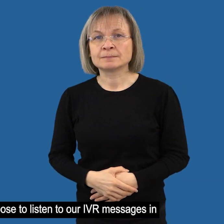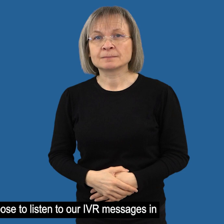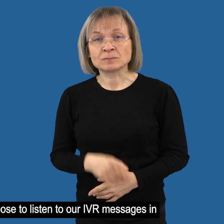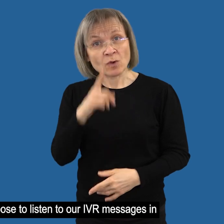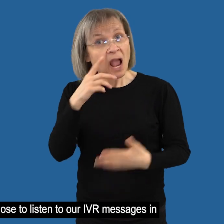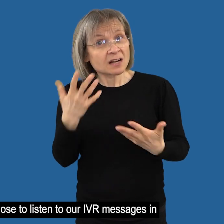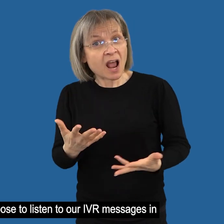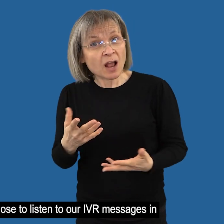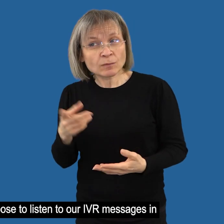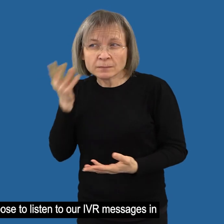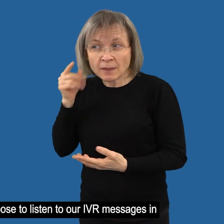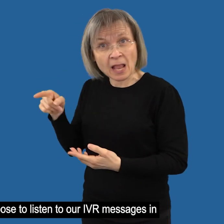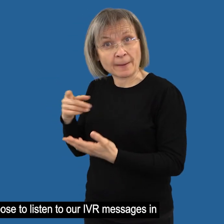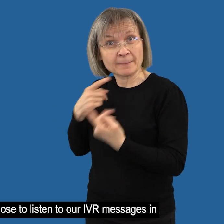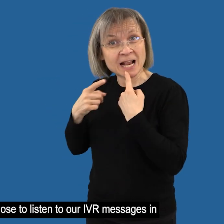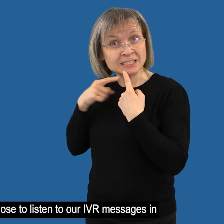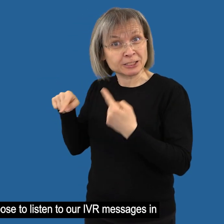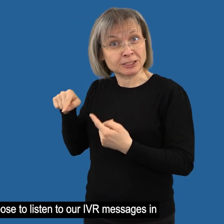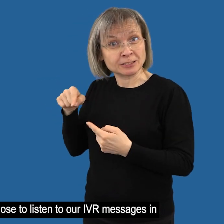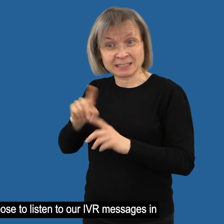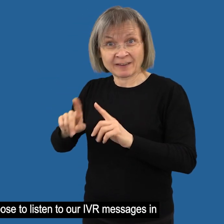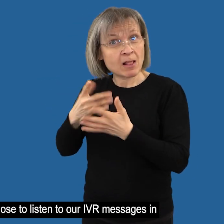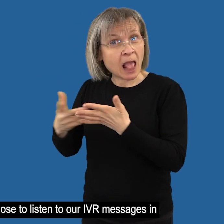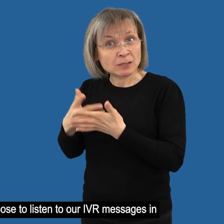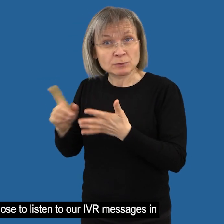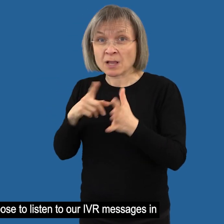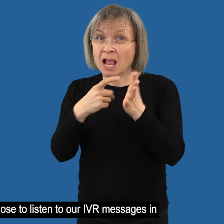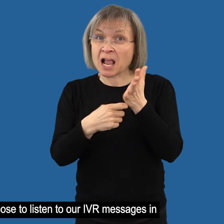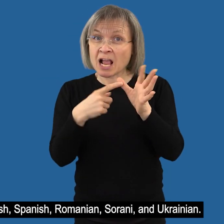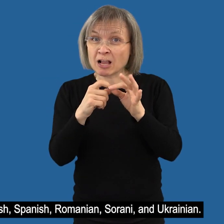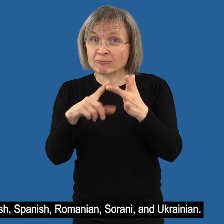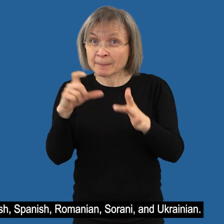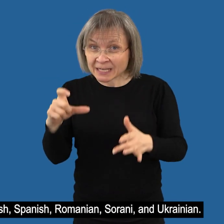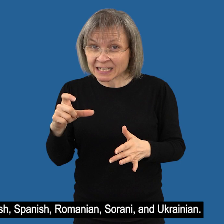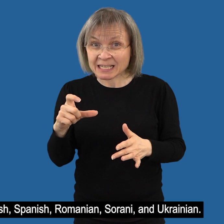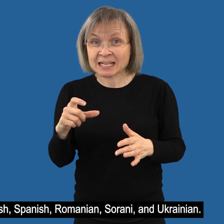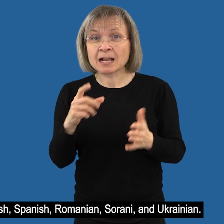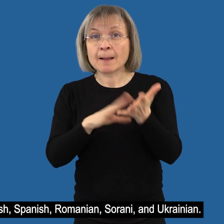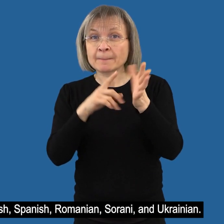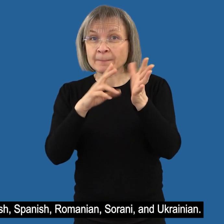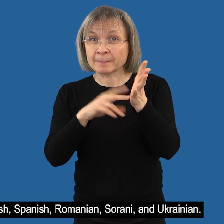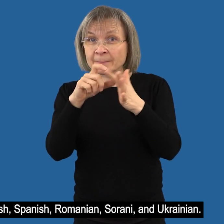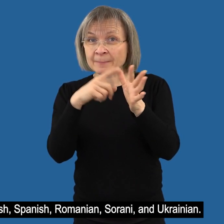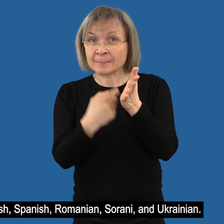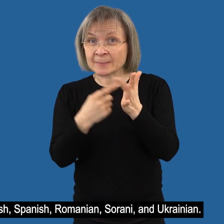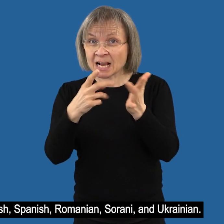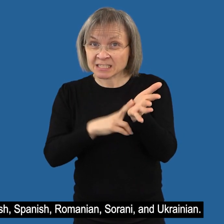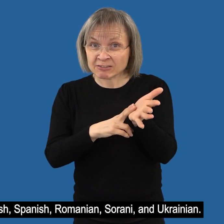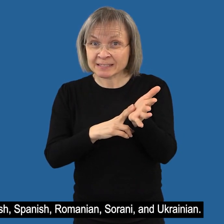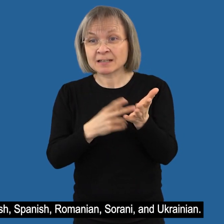You can choose to listen to our IVR messages in Arabic, Mandarin,